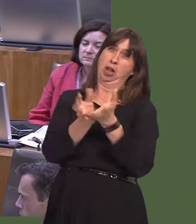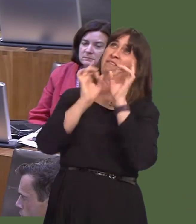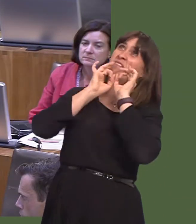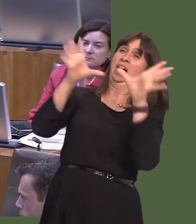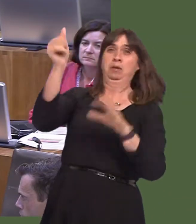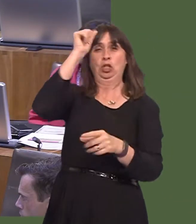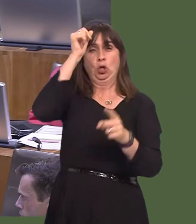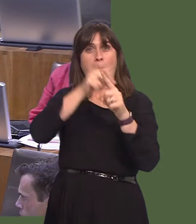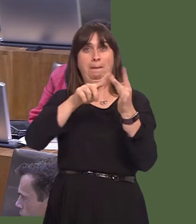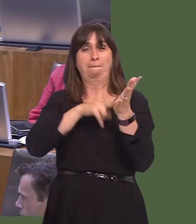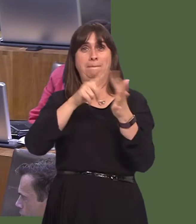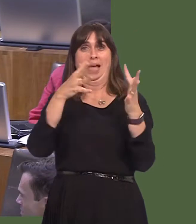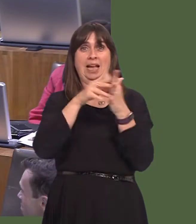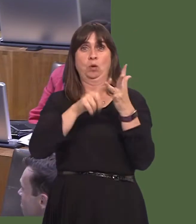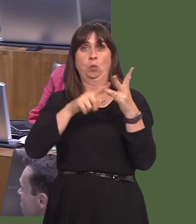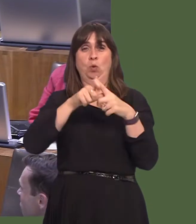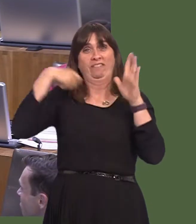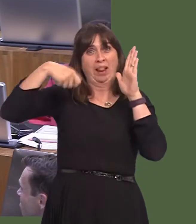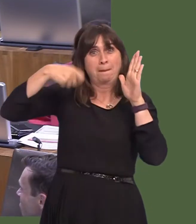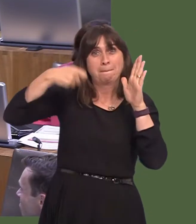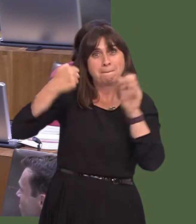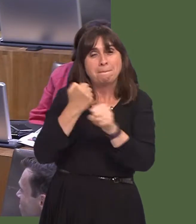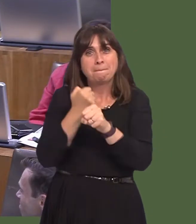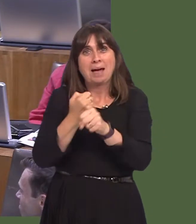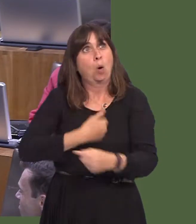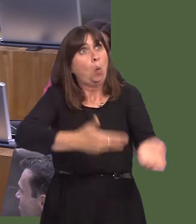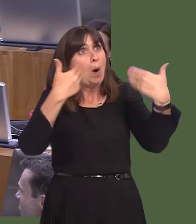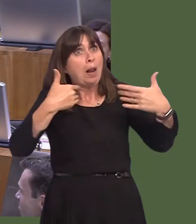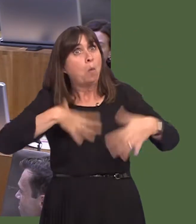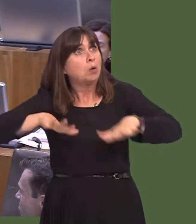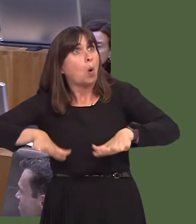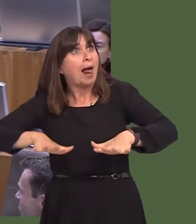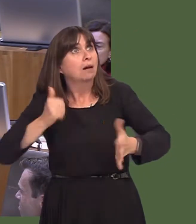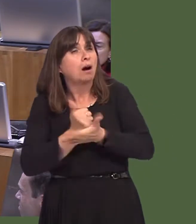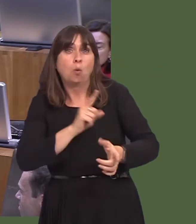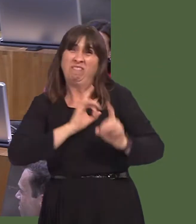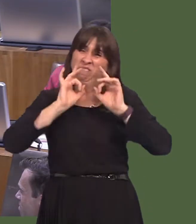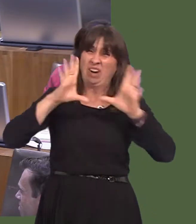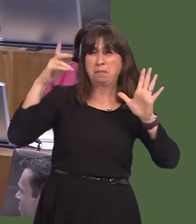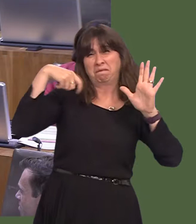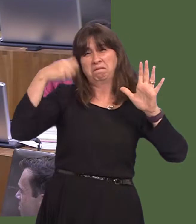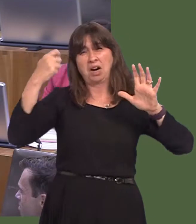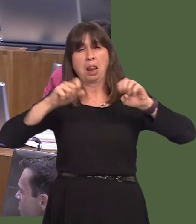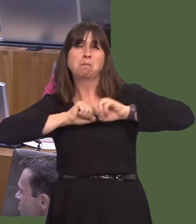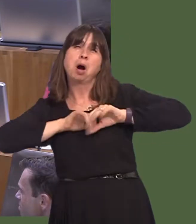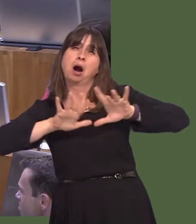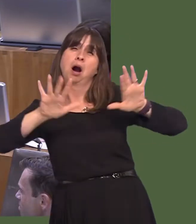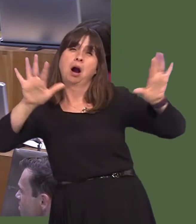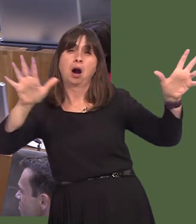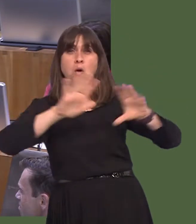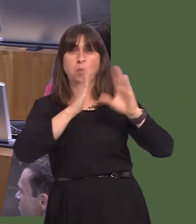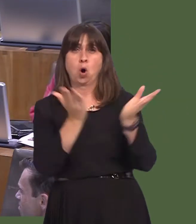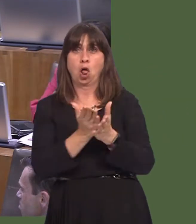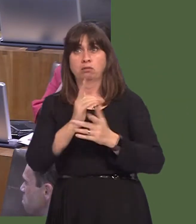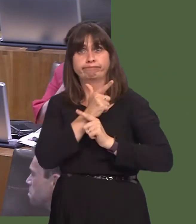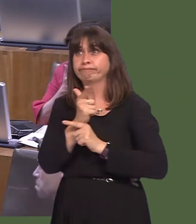to Wales's already rich film production industry is very welcome. An increasing number of blockbuster films are being shot at locations across Wales, and Pinewood's